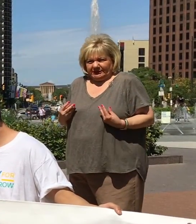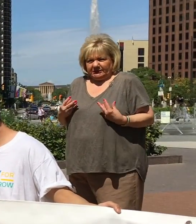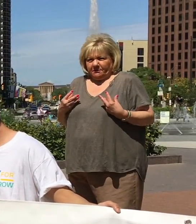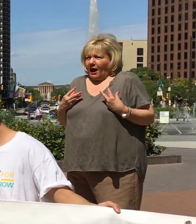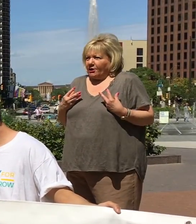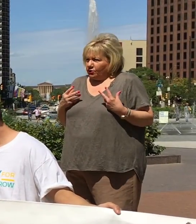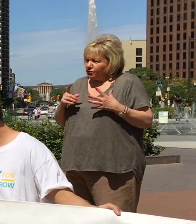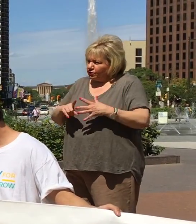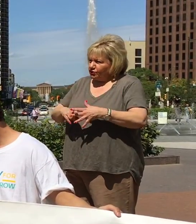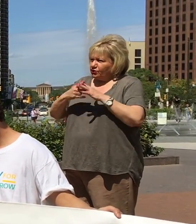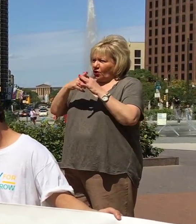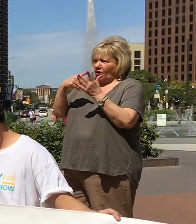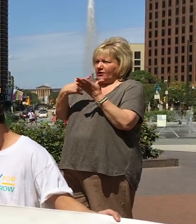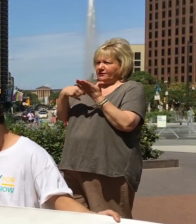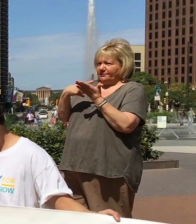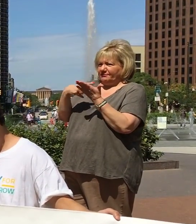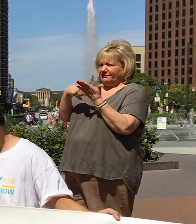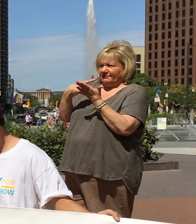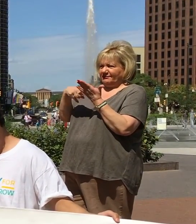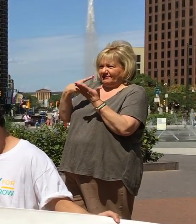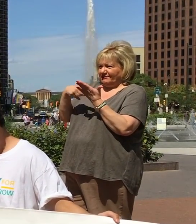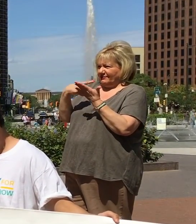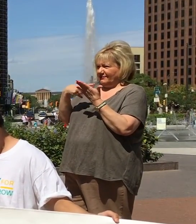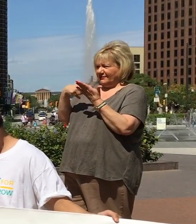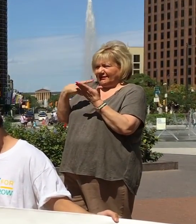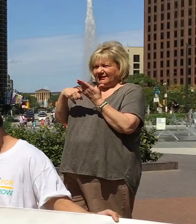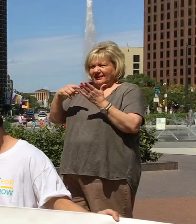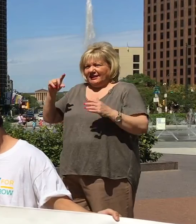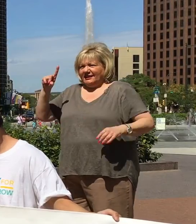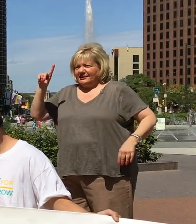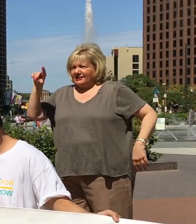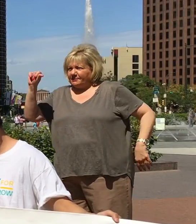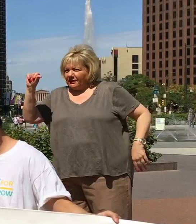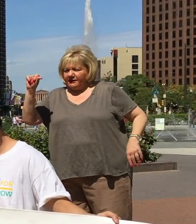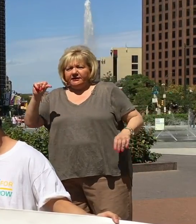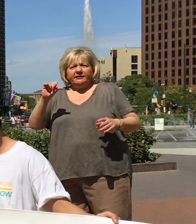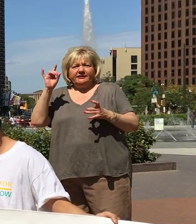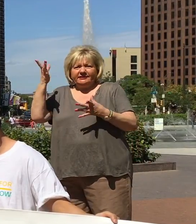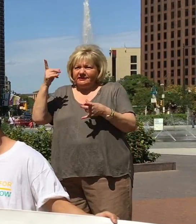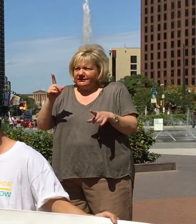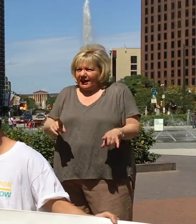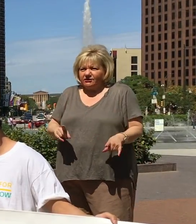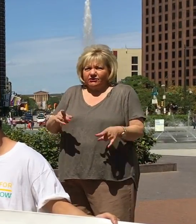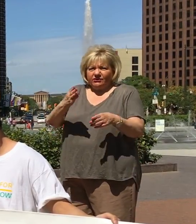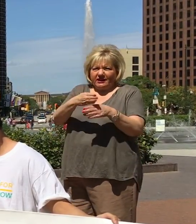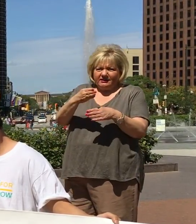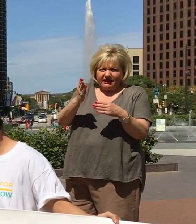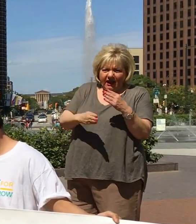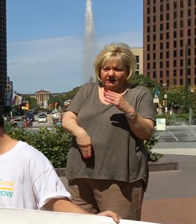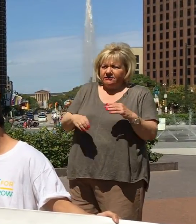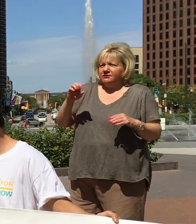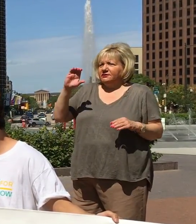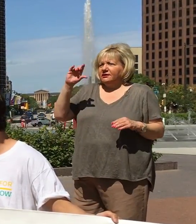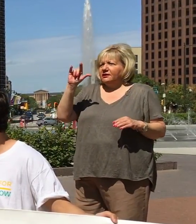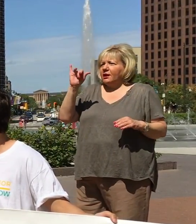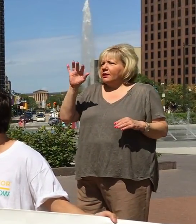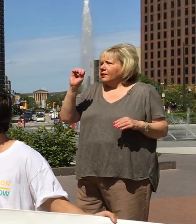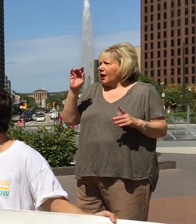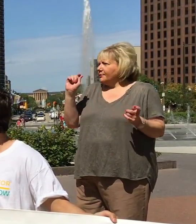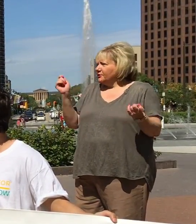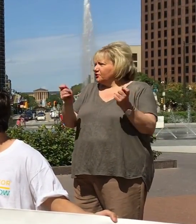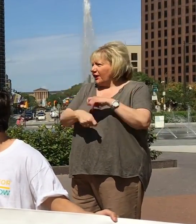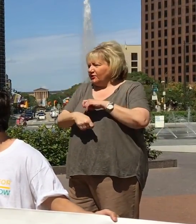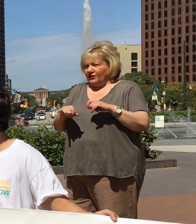this up. We've got to start talking about disability and disasters, but also and climate change, because climate change is obviously making